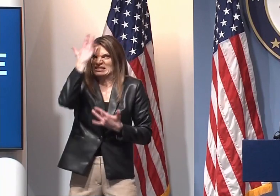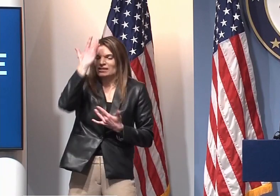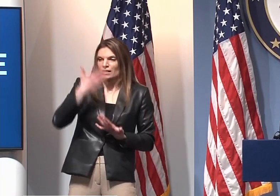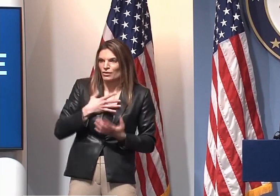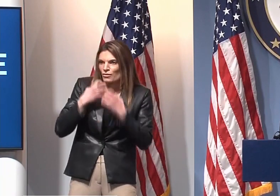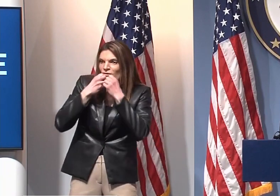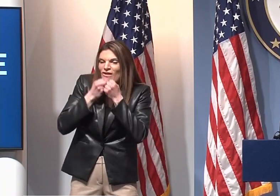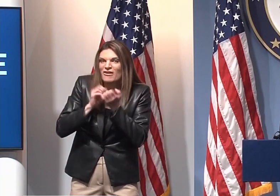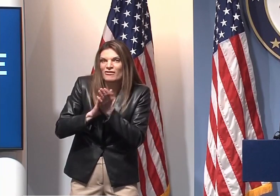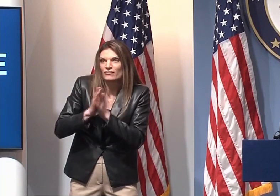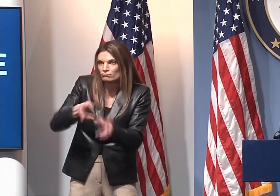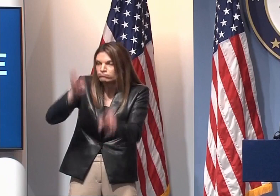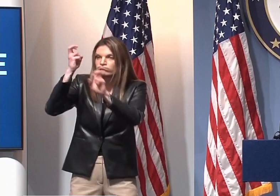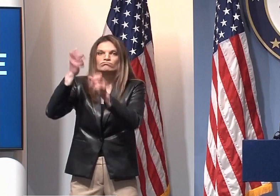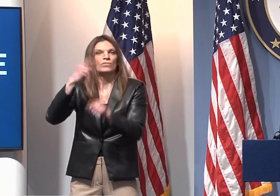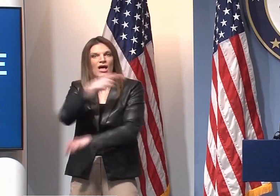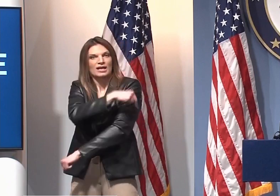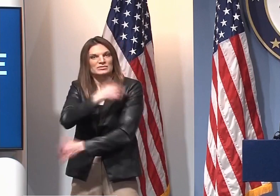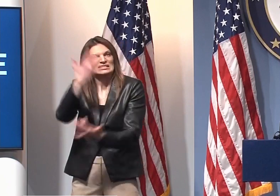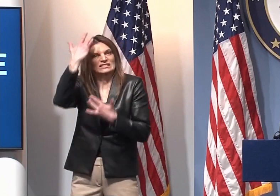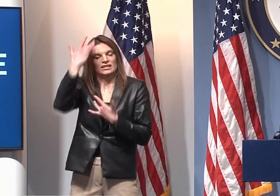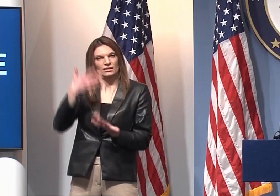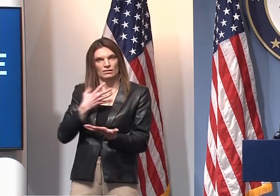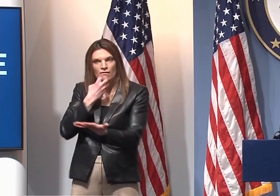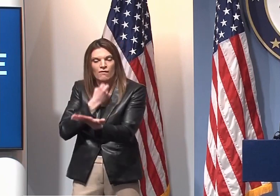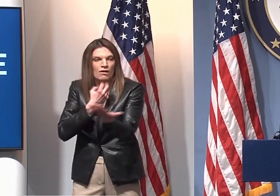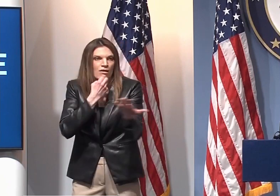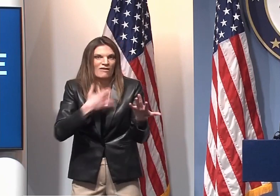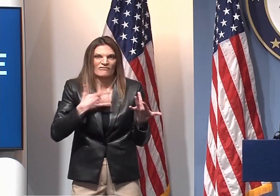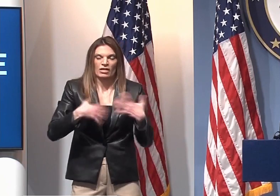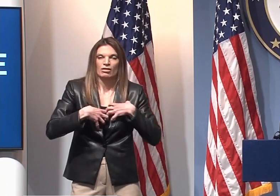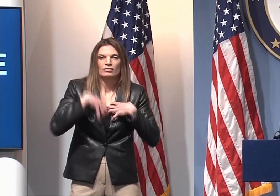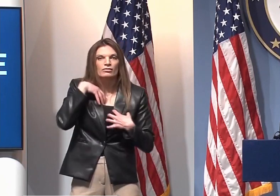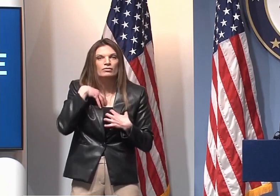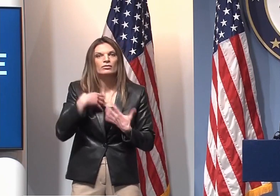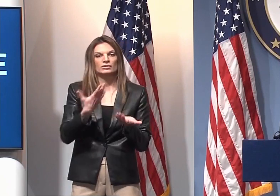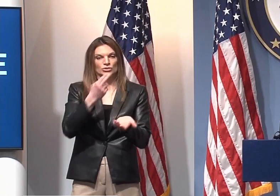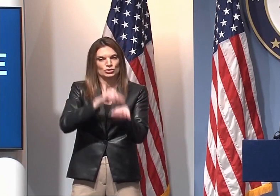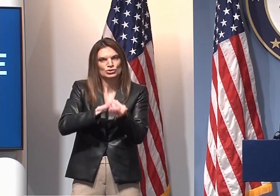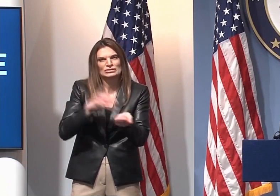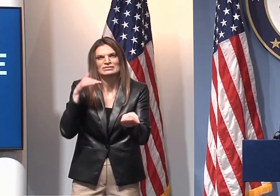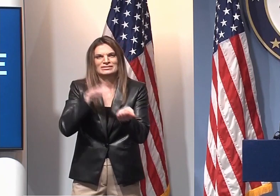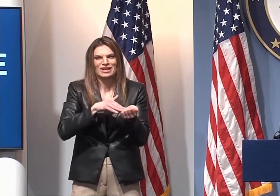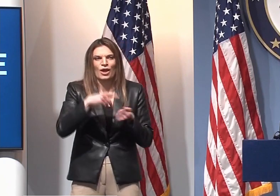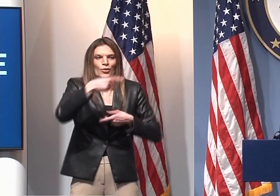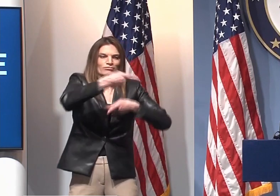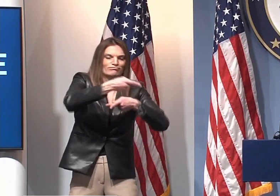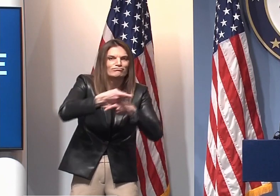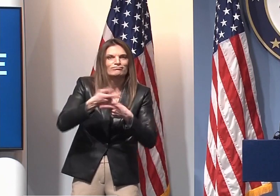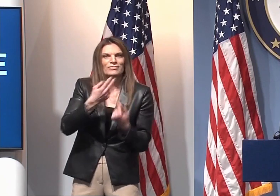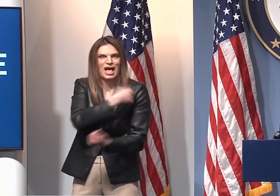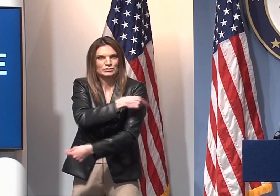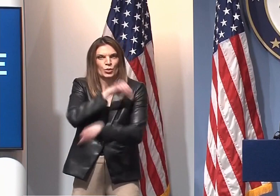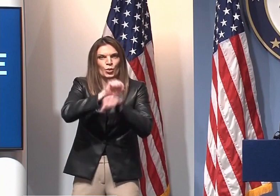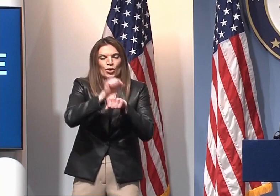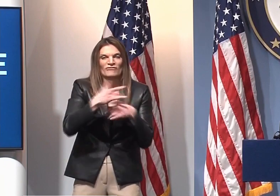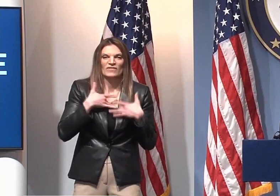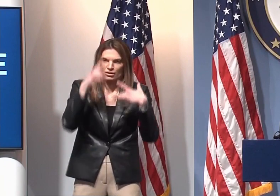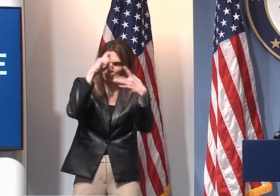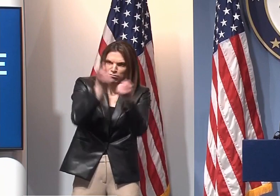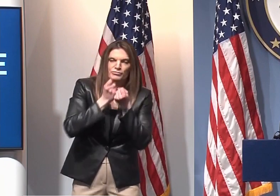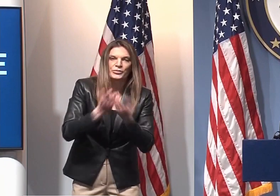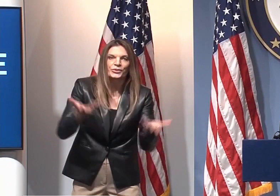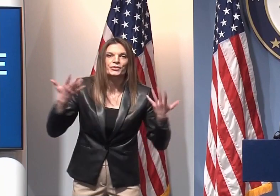and hospitalized. Our care teams are emotionally and physically exhausted. They are more than committed